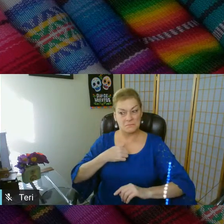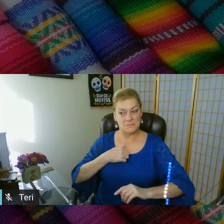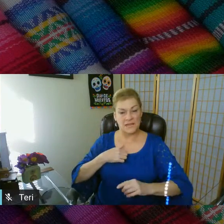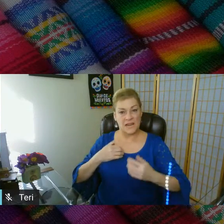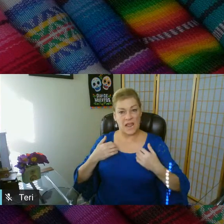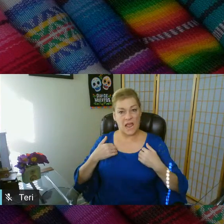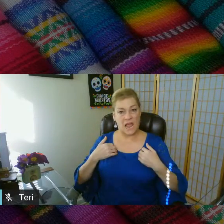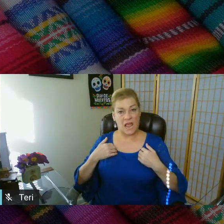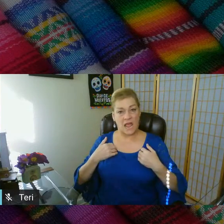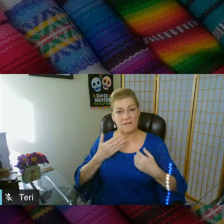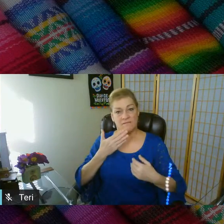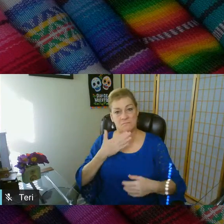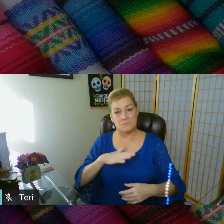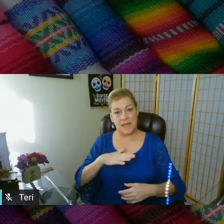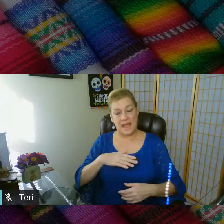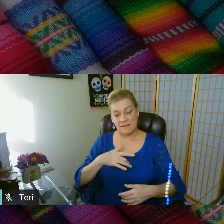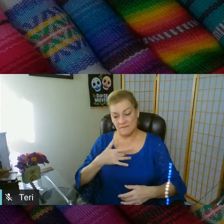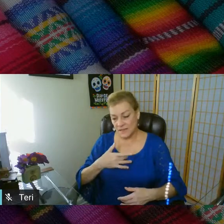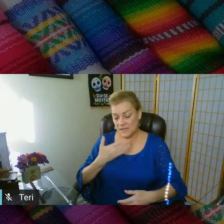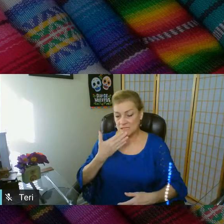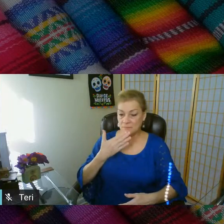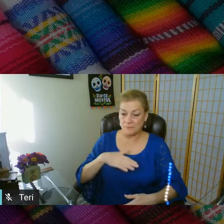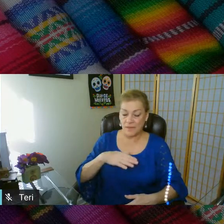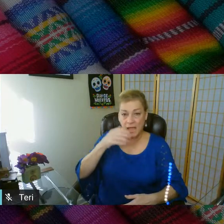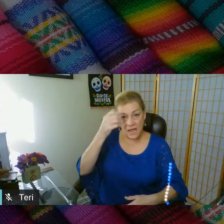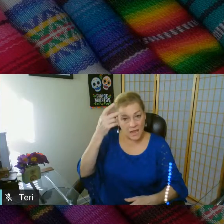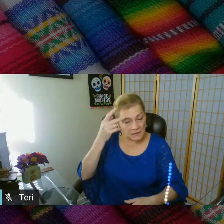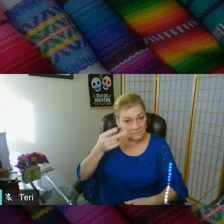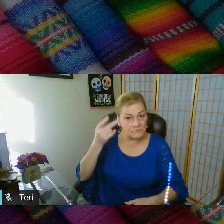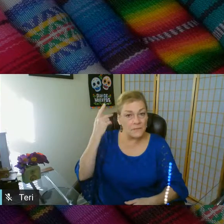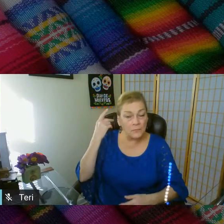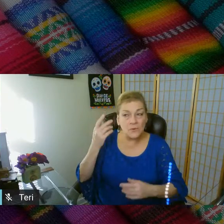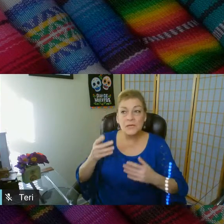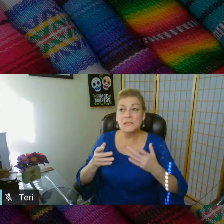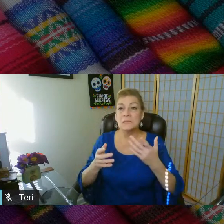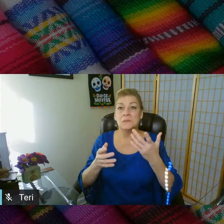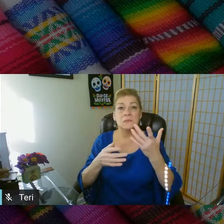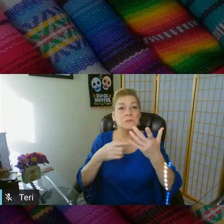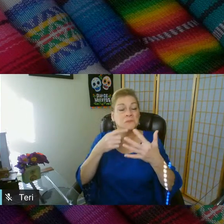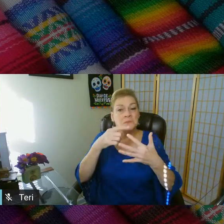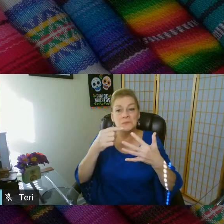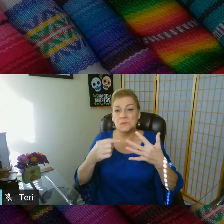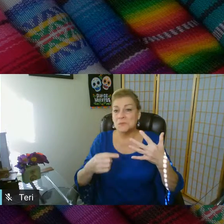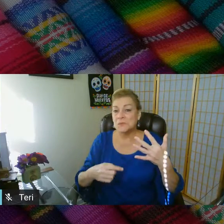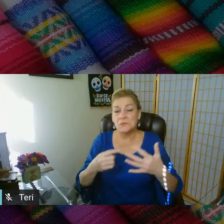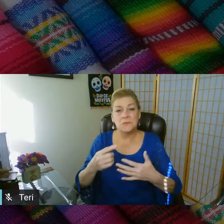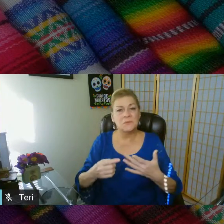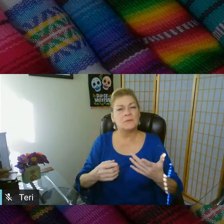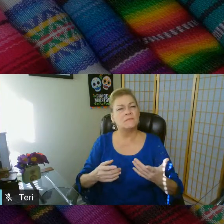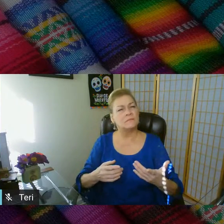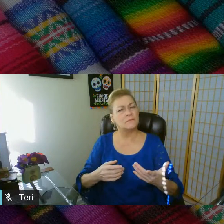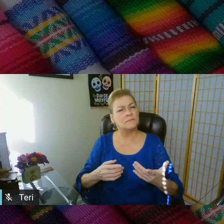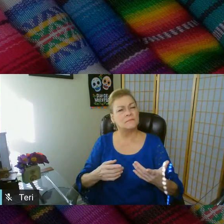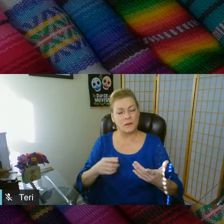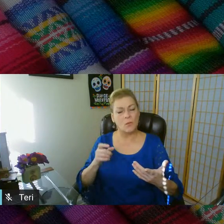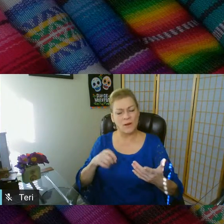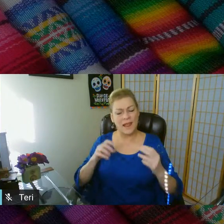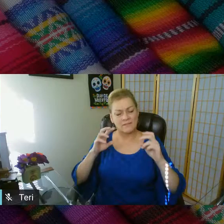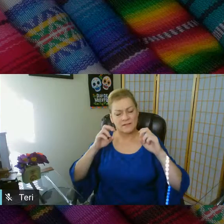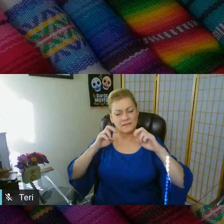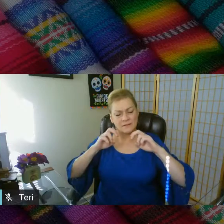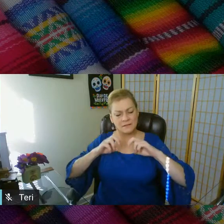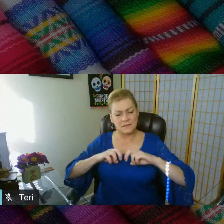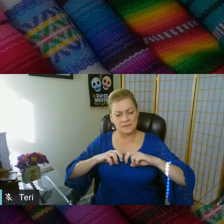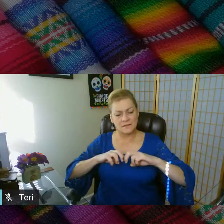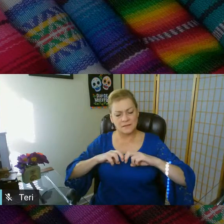memories? How do those memories impact the state of our mind, our heart, our soul, our psyche?